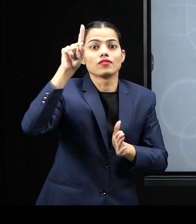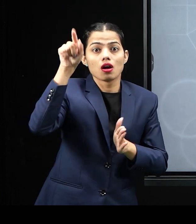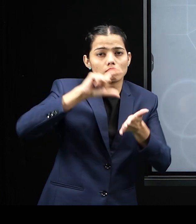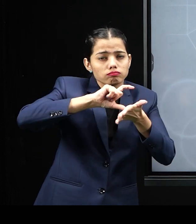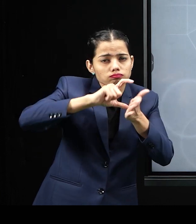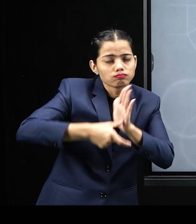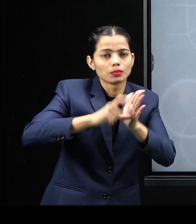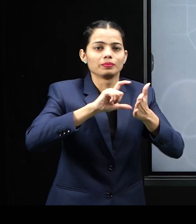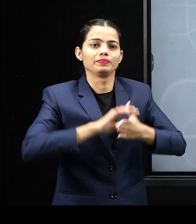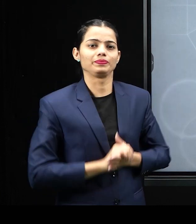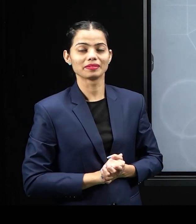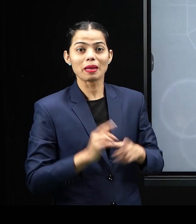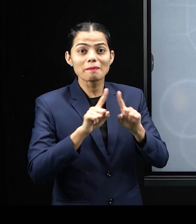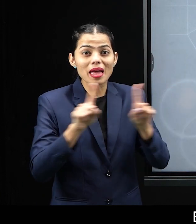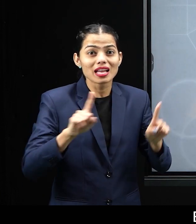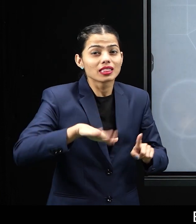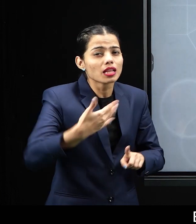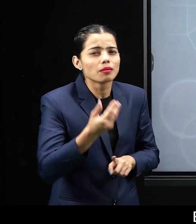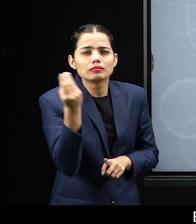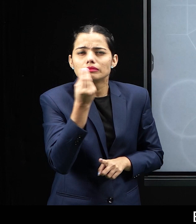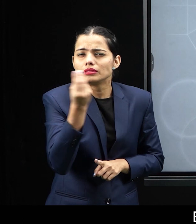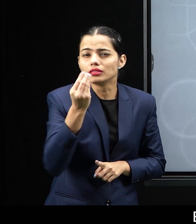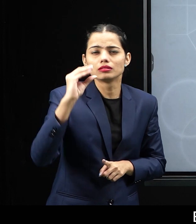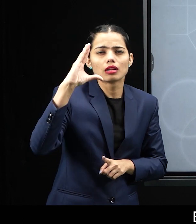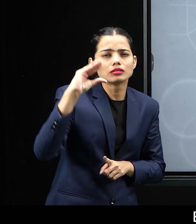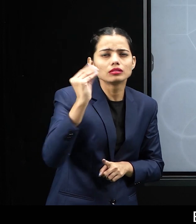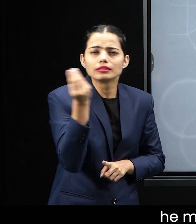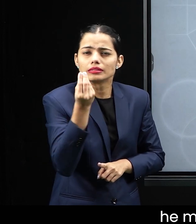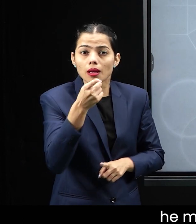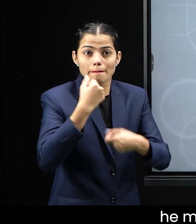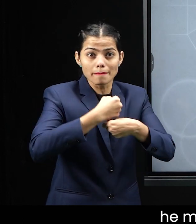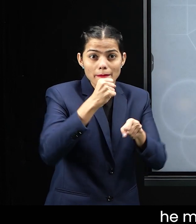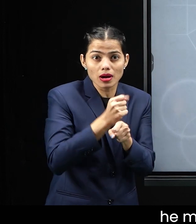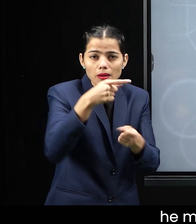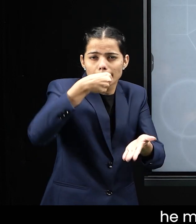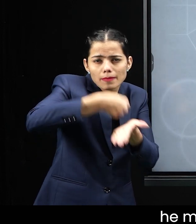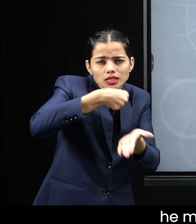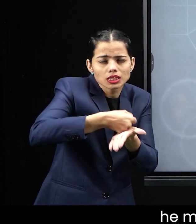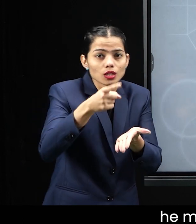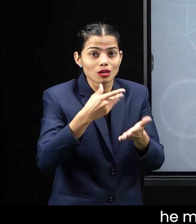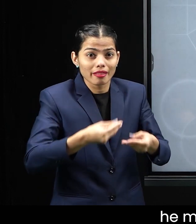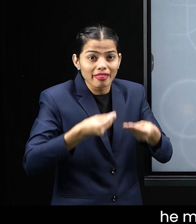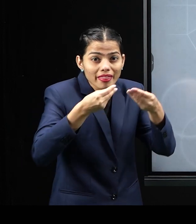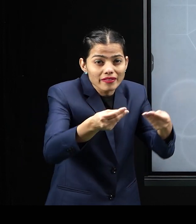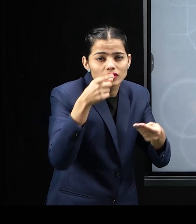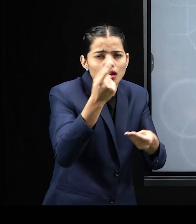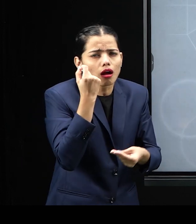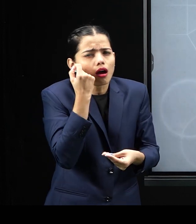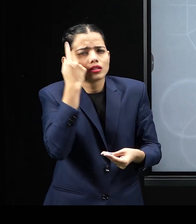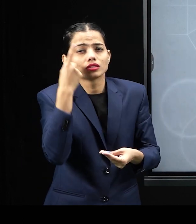of geometry. But in the next few volumes, he made fundamental contributions to understanding